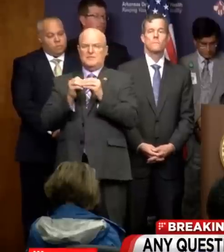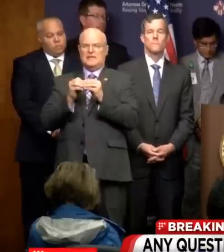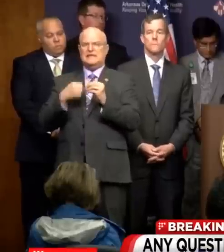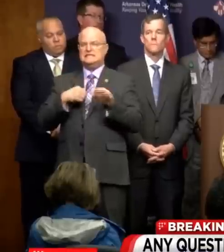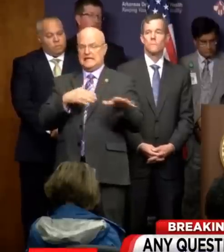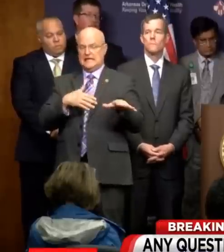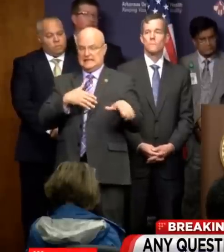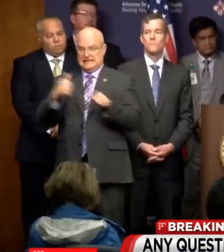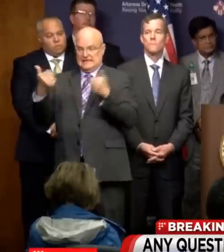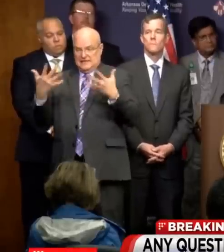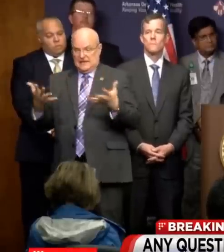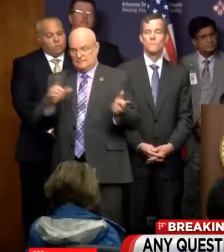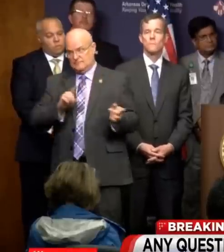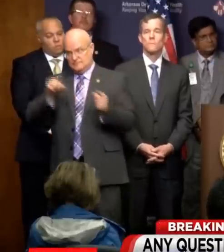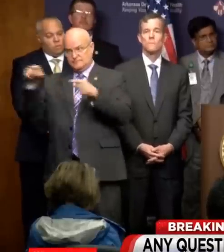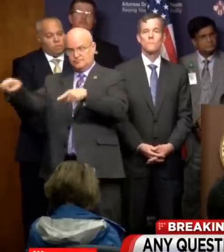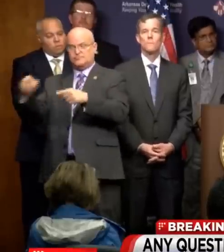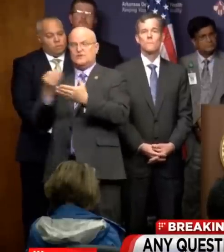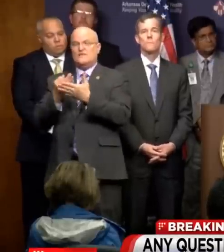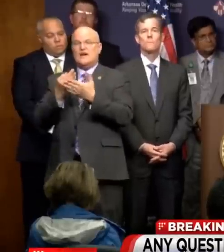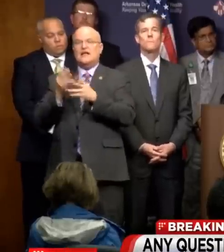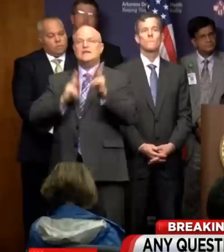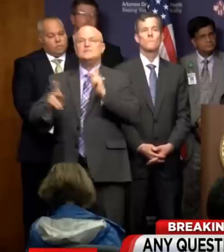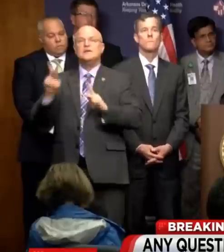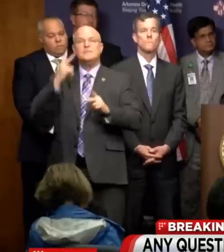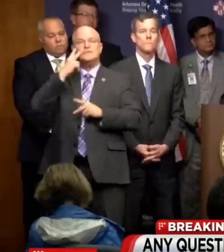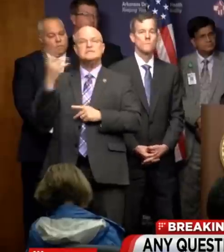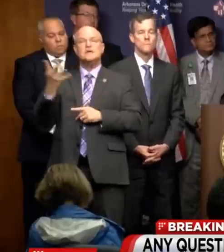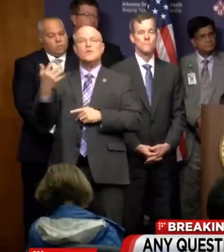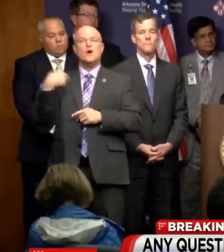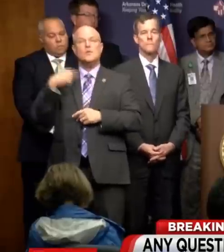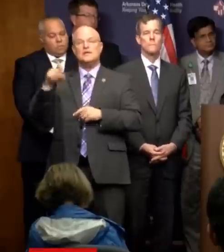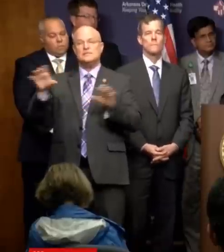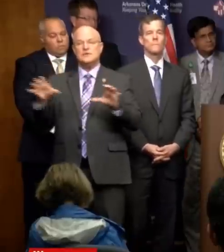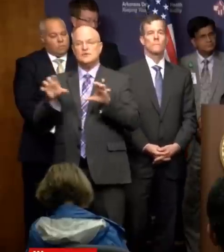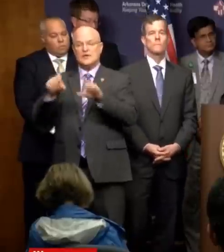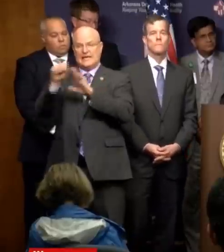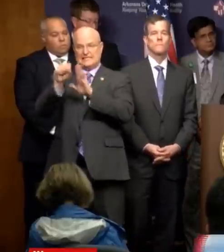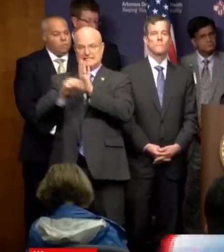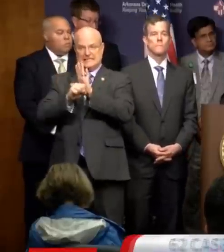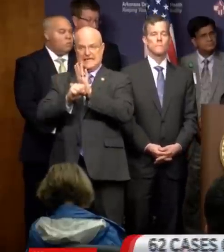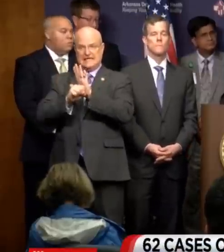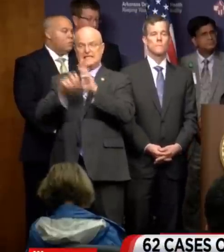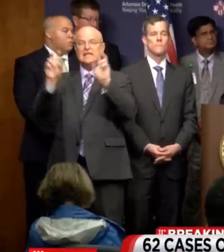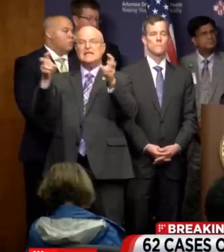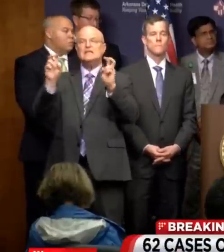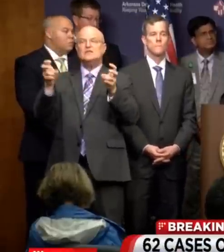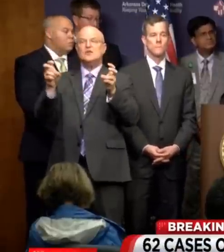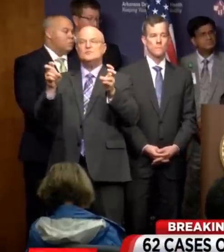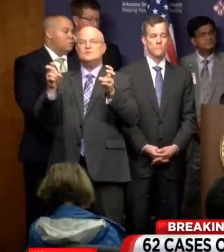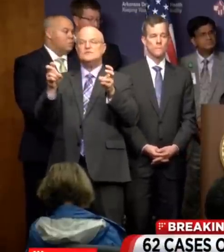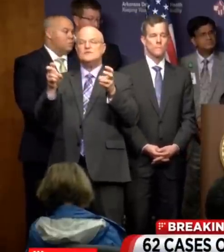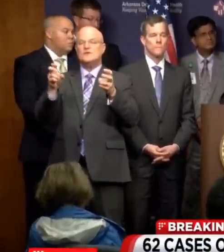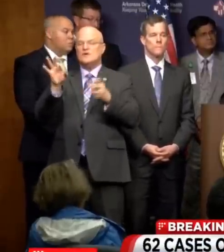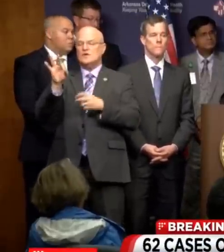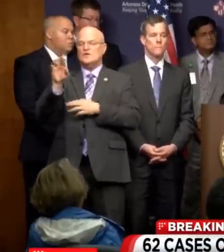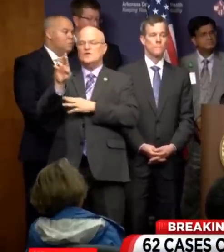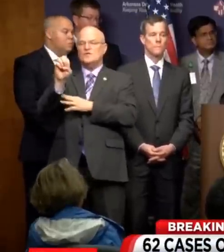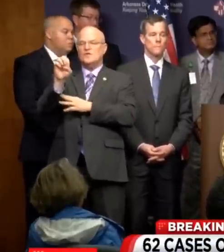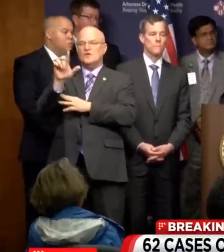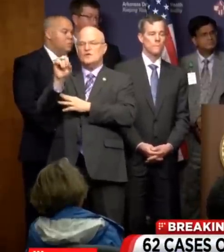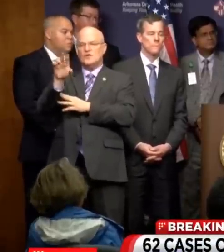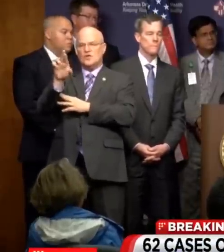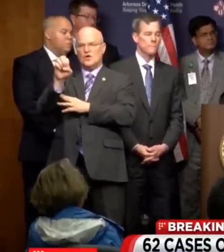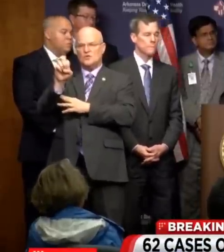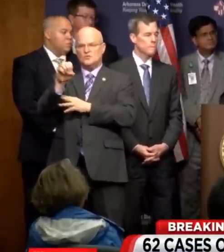as I leave here with our finance people to see what we should be doing as a state. In terms of foreclosures, rents that